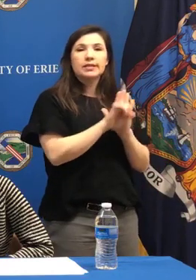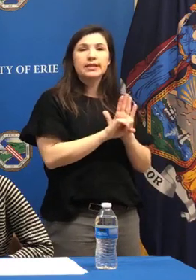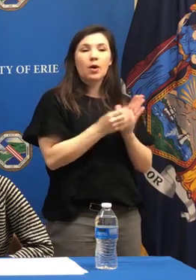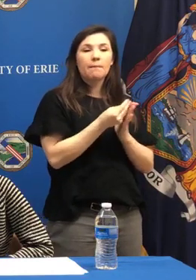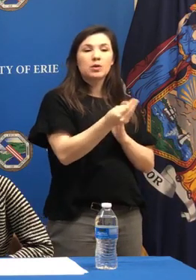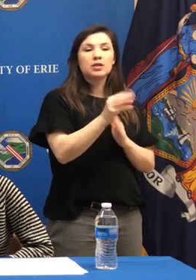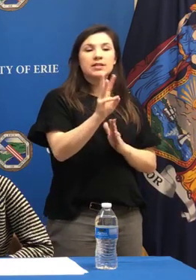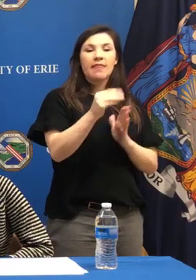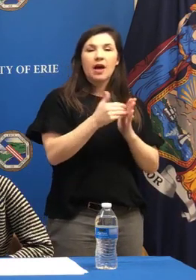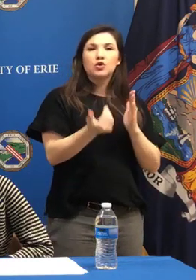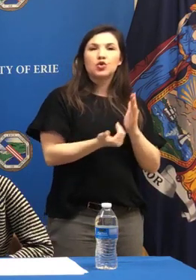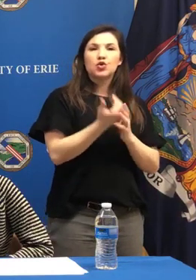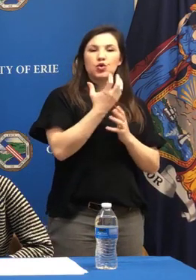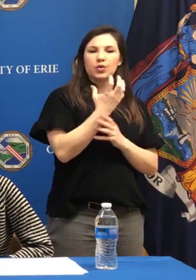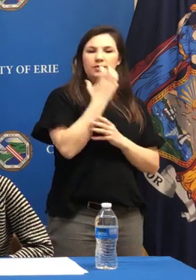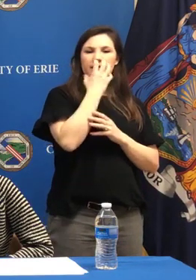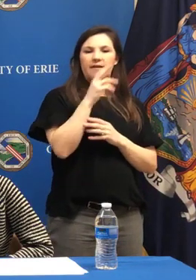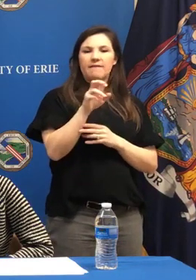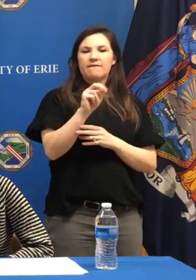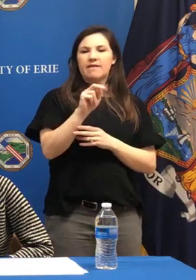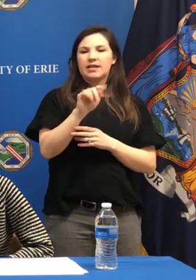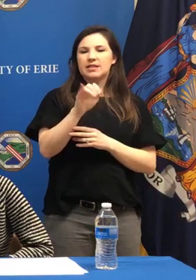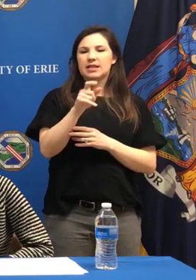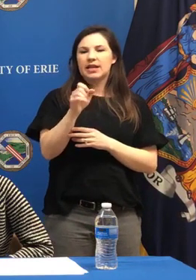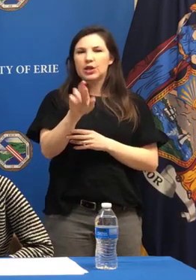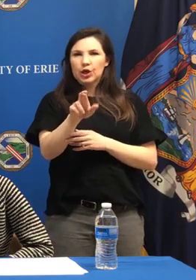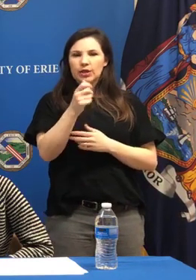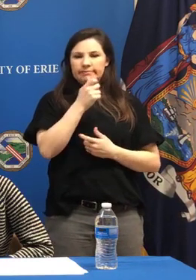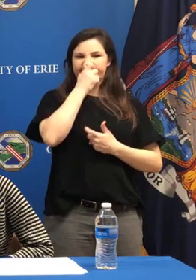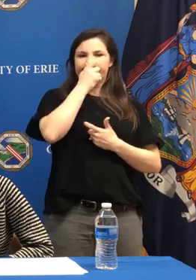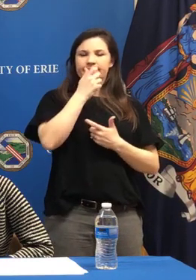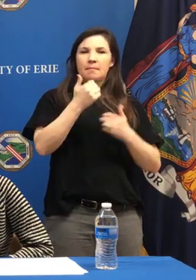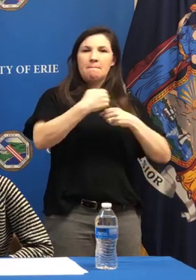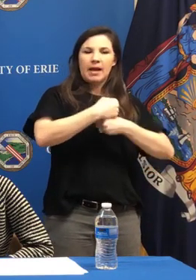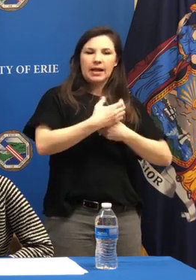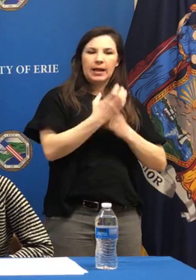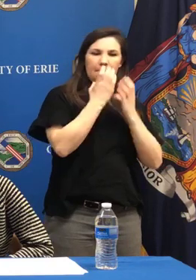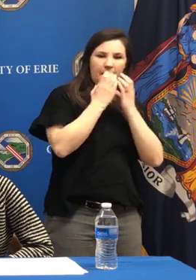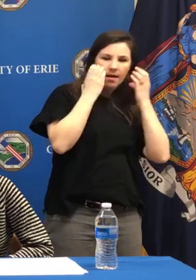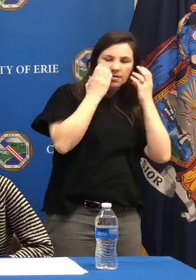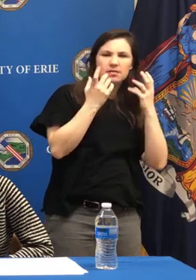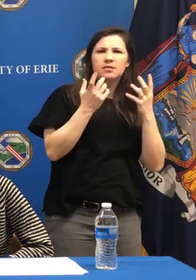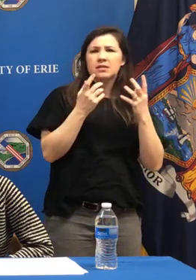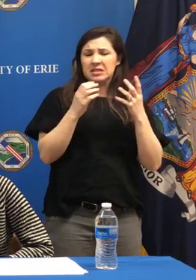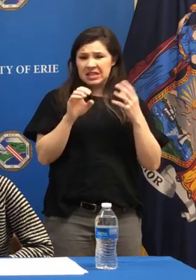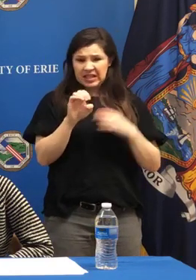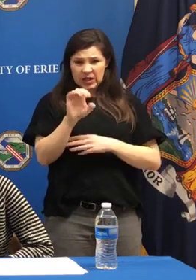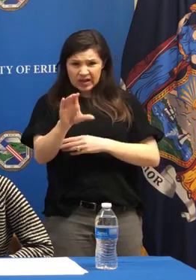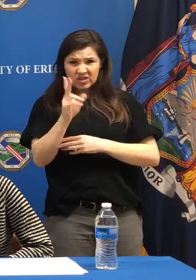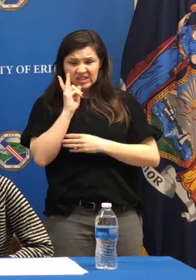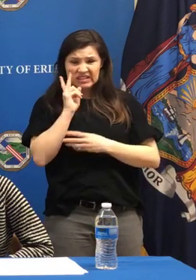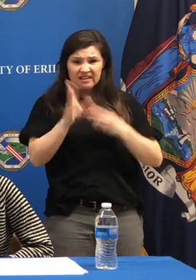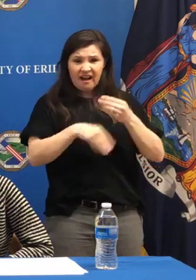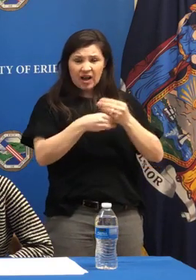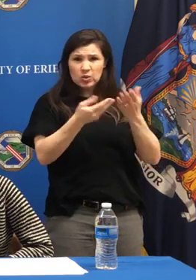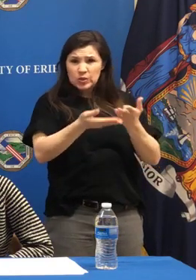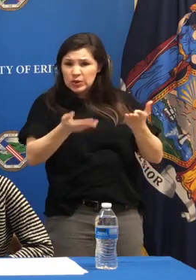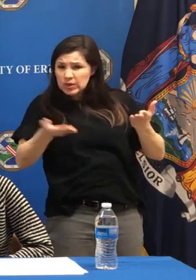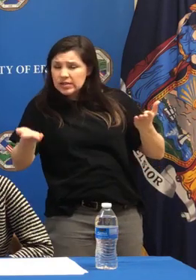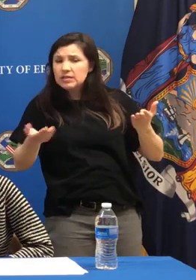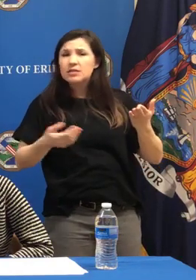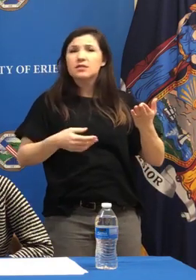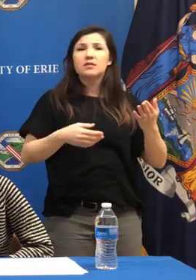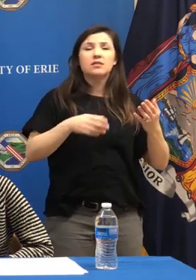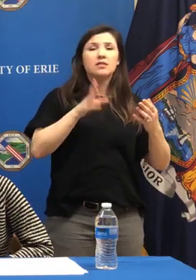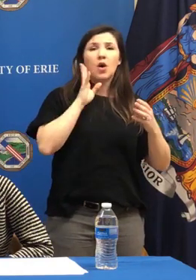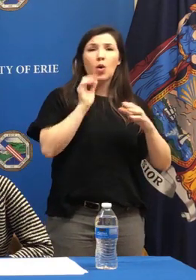6,000 new ventilators. They'd be making their own masks. Is Erie County going to be seeing any of these extra resources, or are these going to be